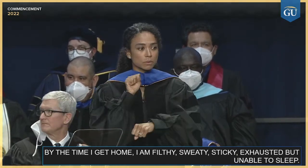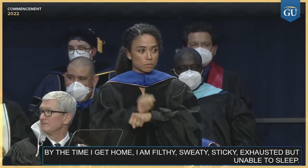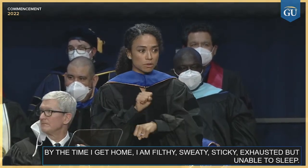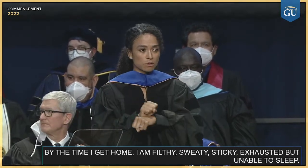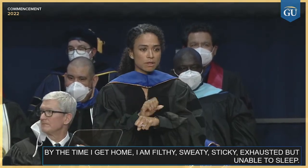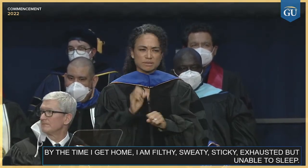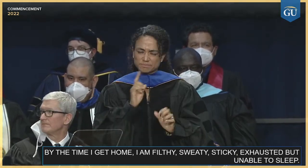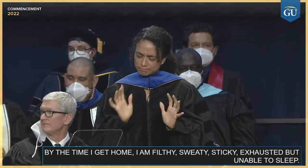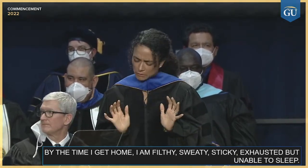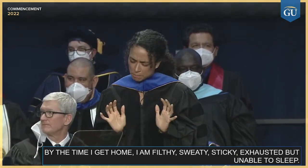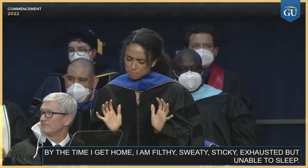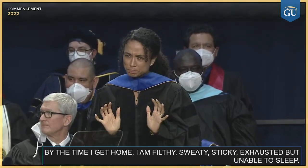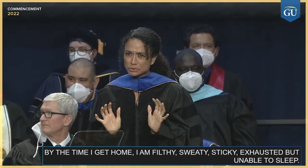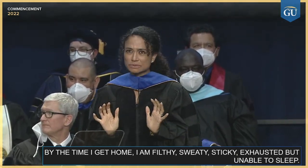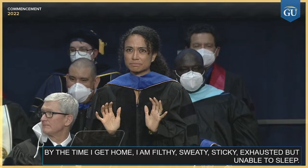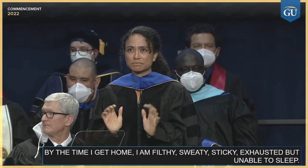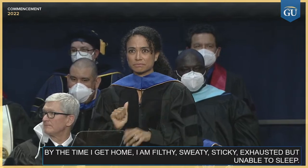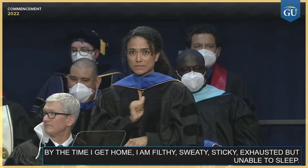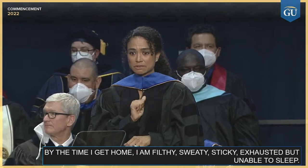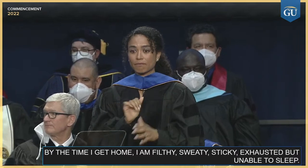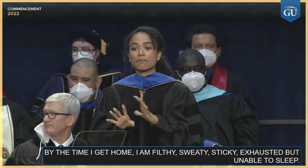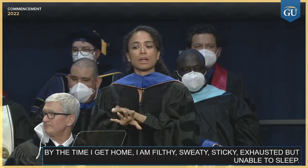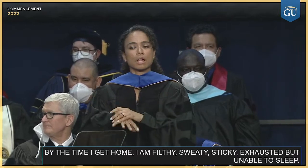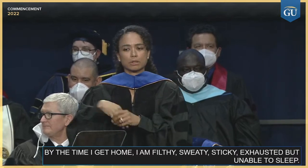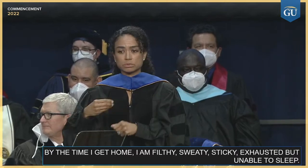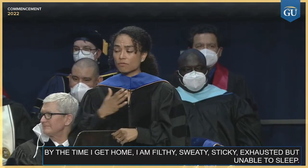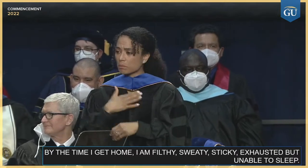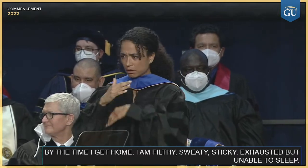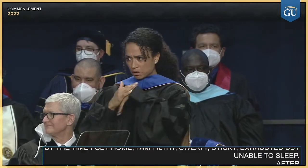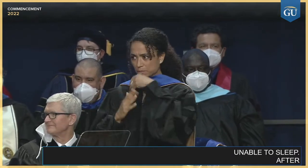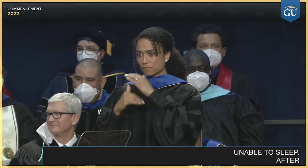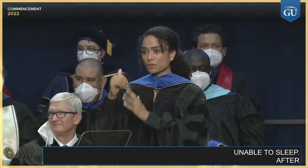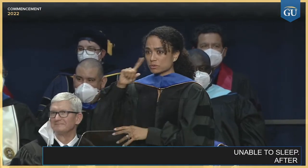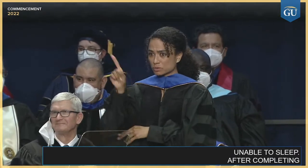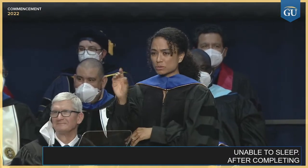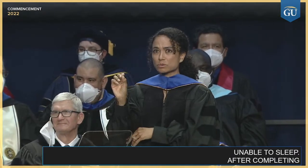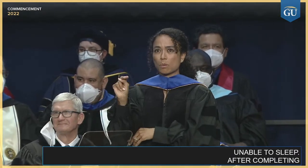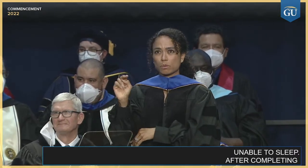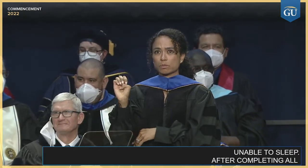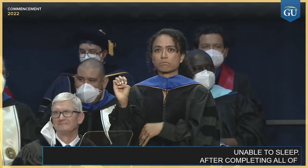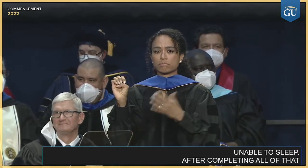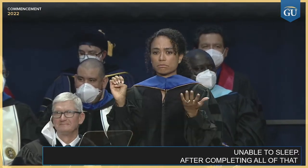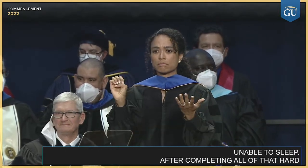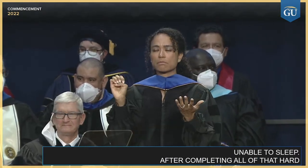After completing all of that hard work and pushing myself outside of my comfort zone,